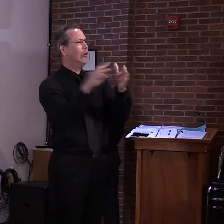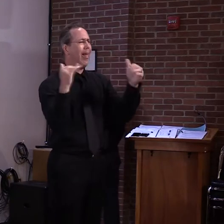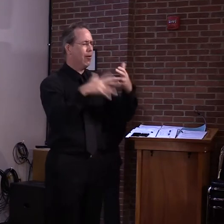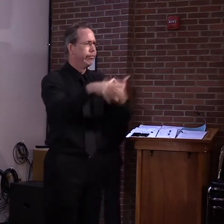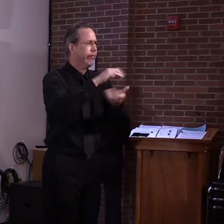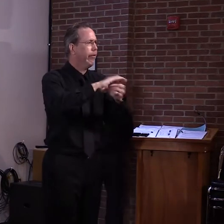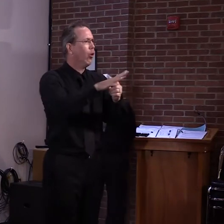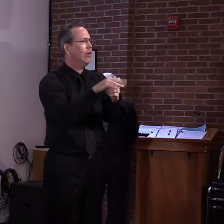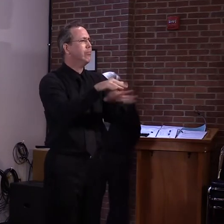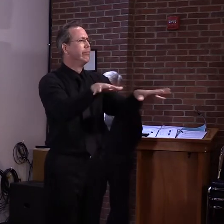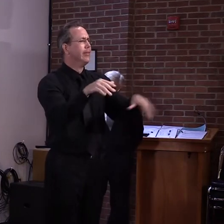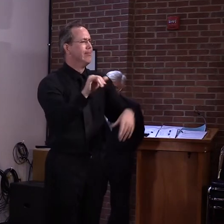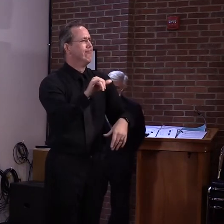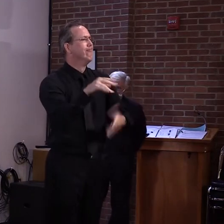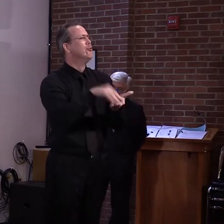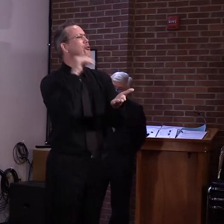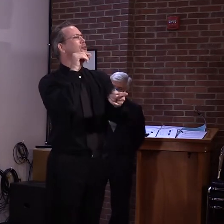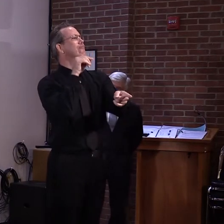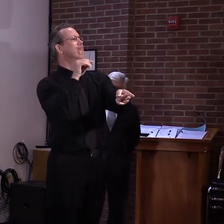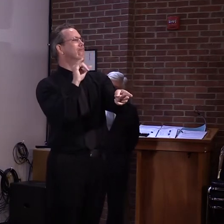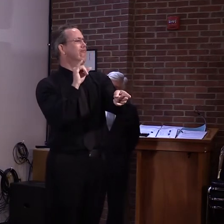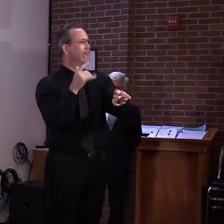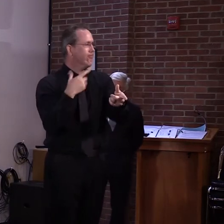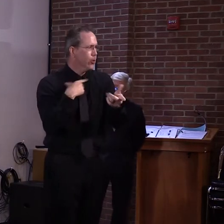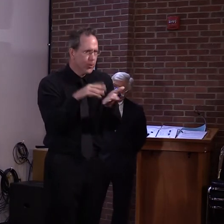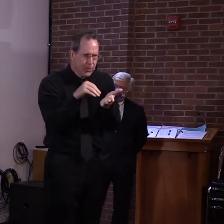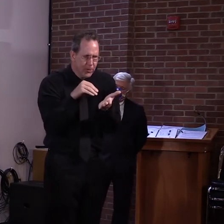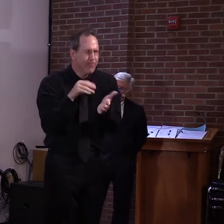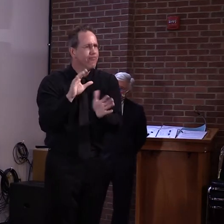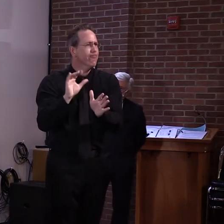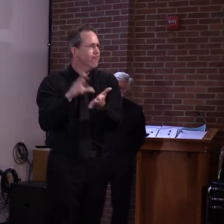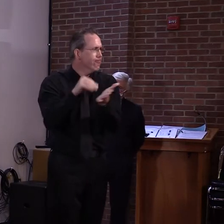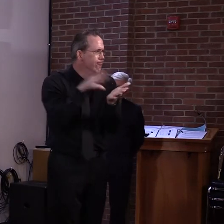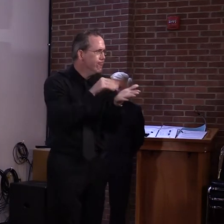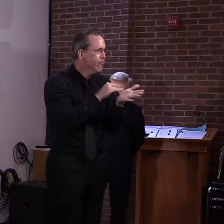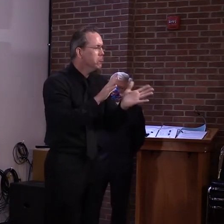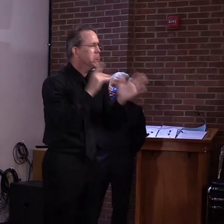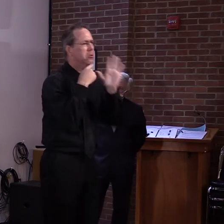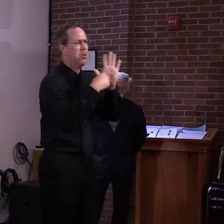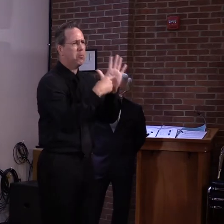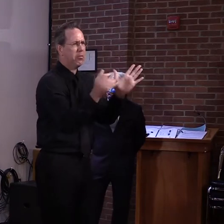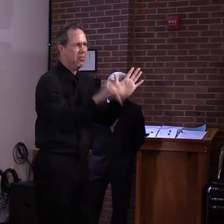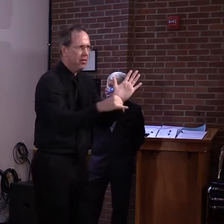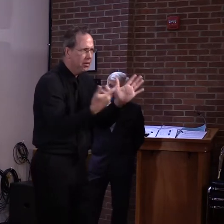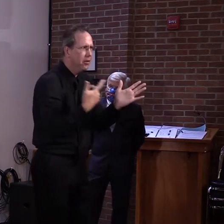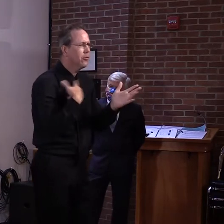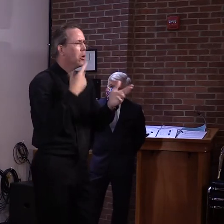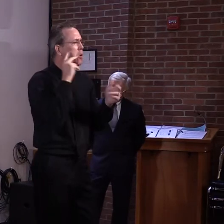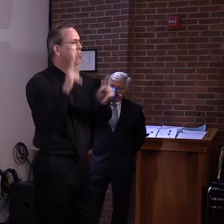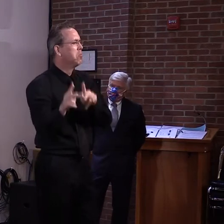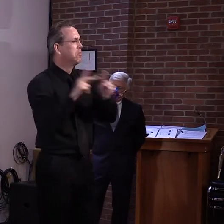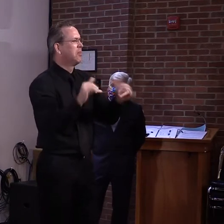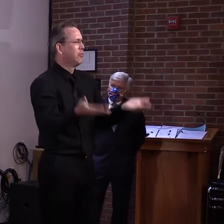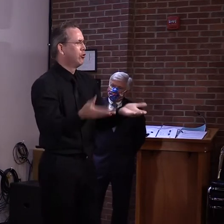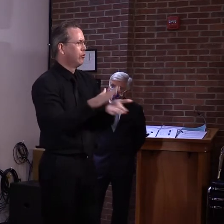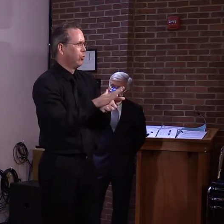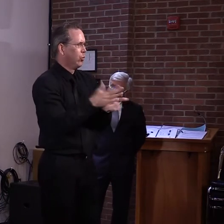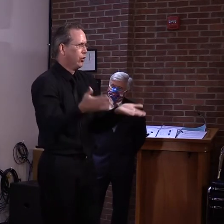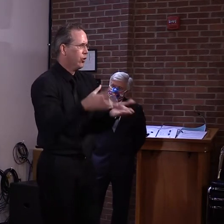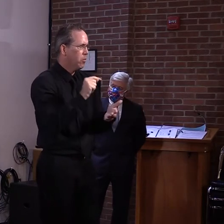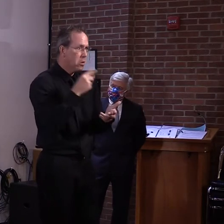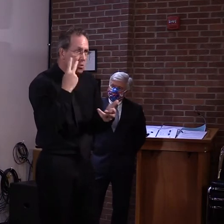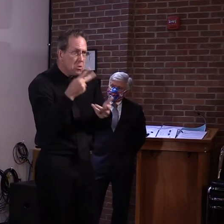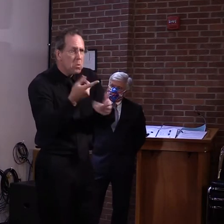thing here. My hope is that we'll have a very safe opening, that there will be less